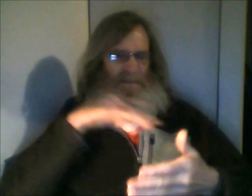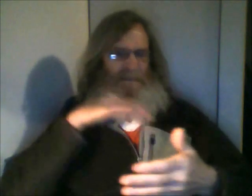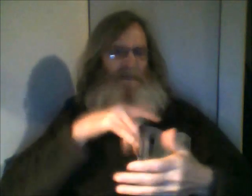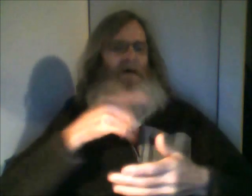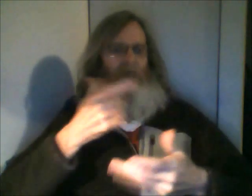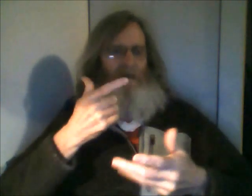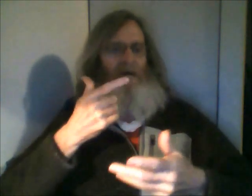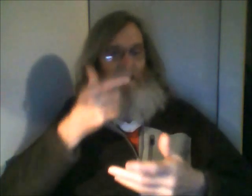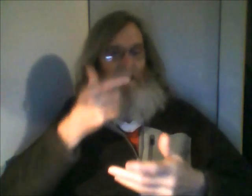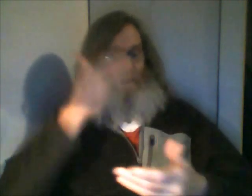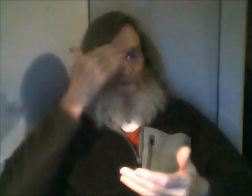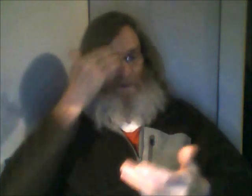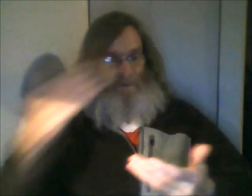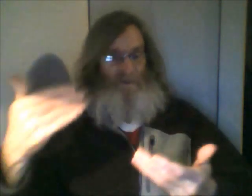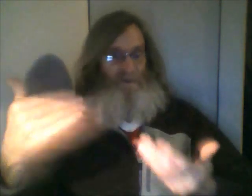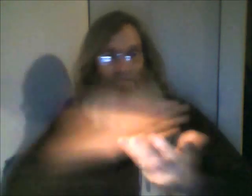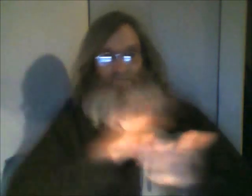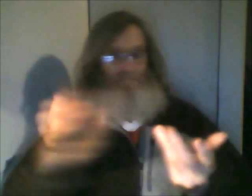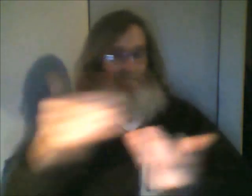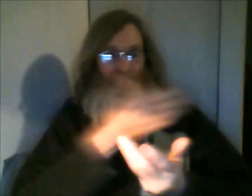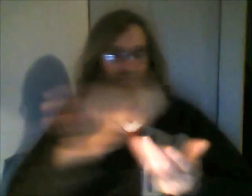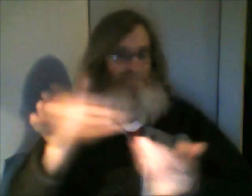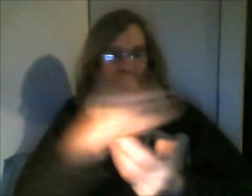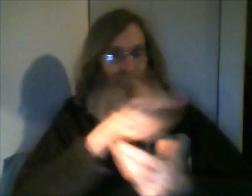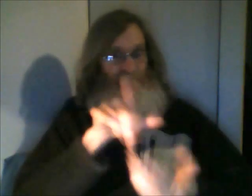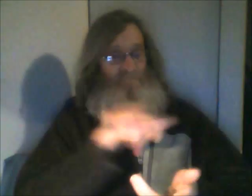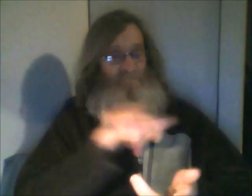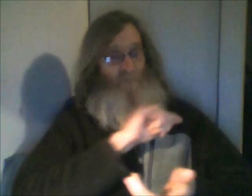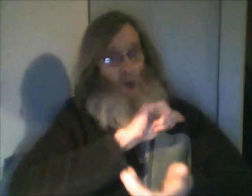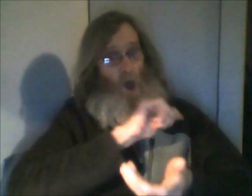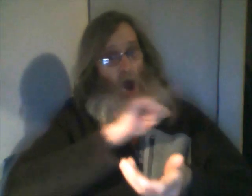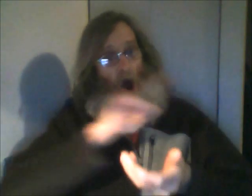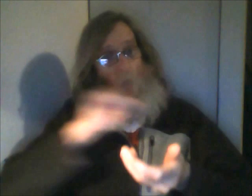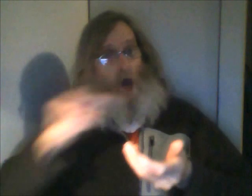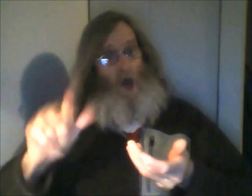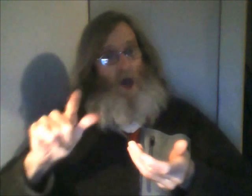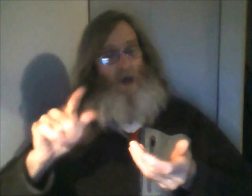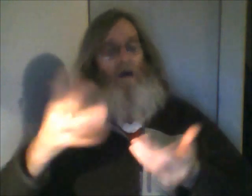keeps you safer when you drive. Helps protect the ones you love.